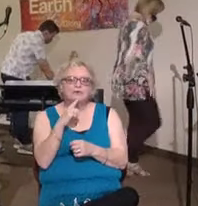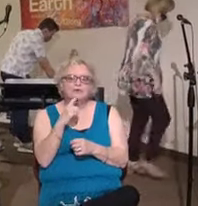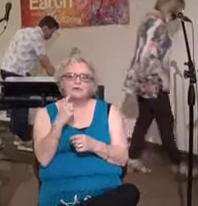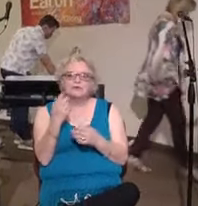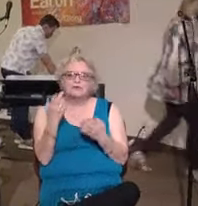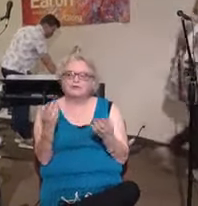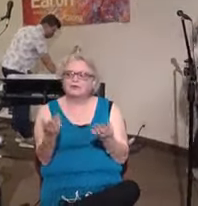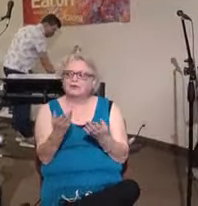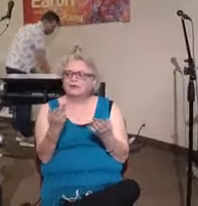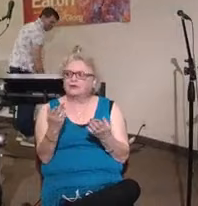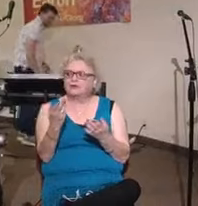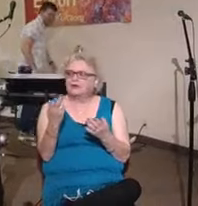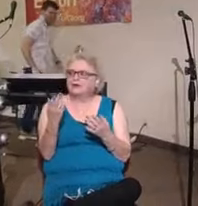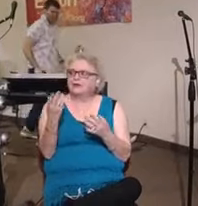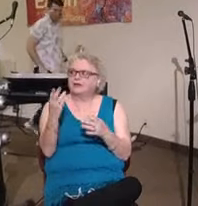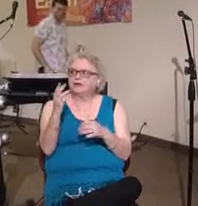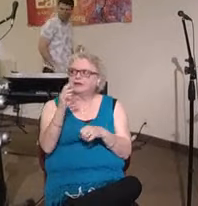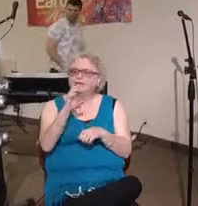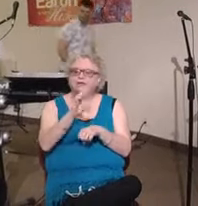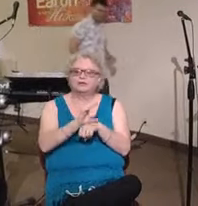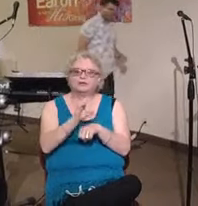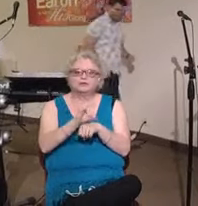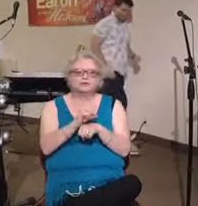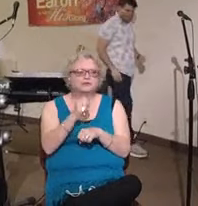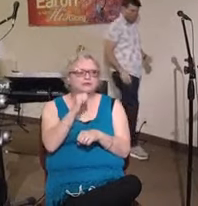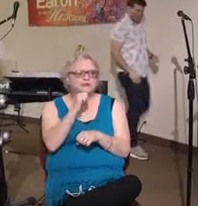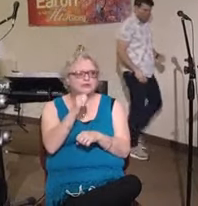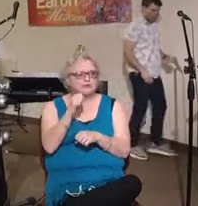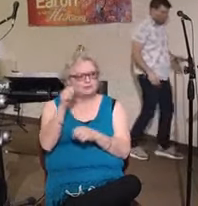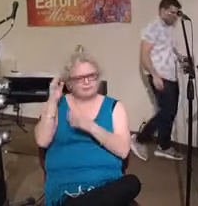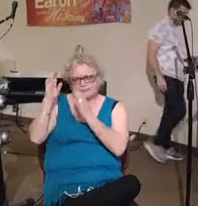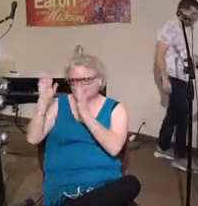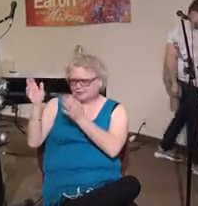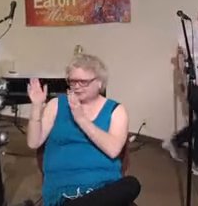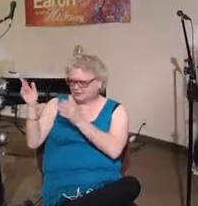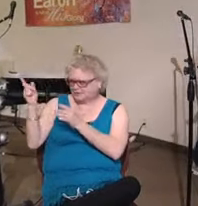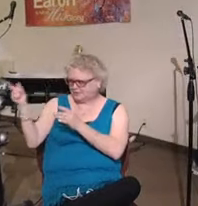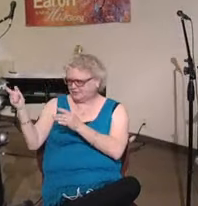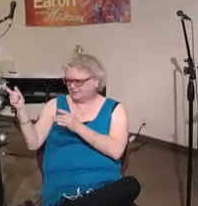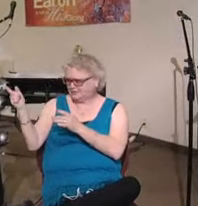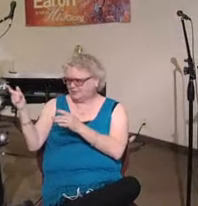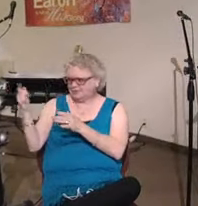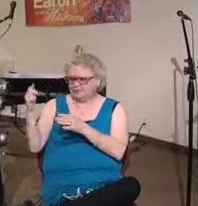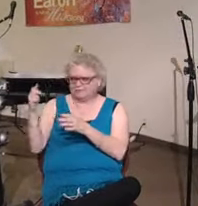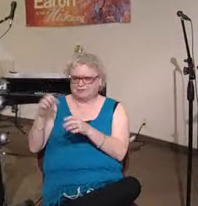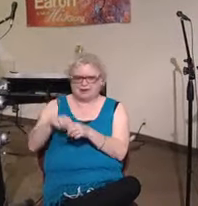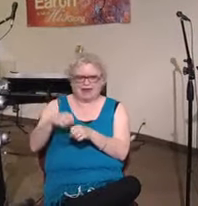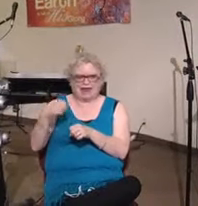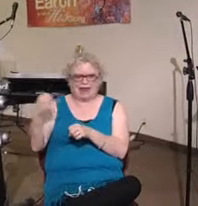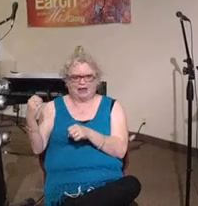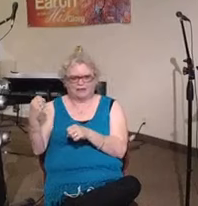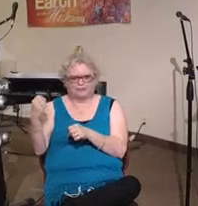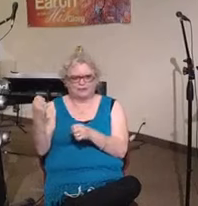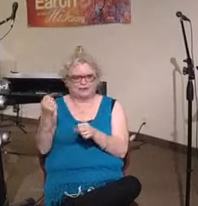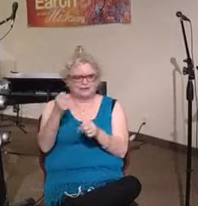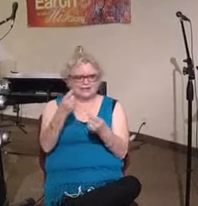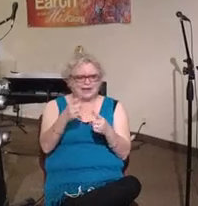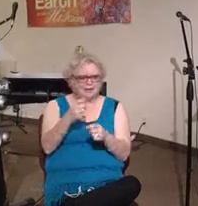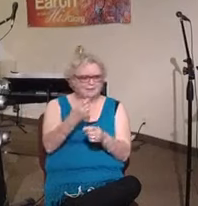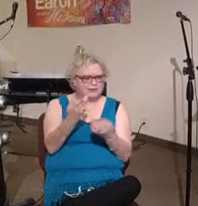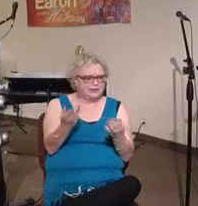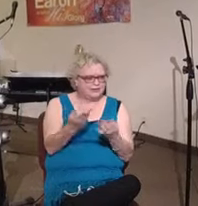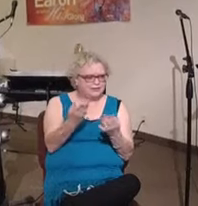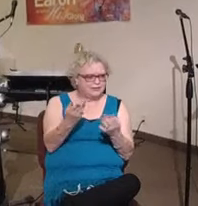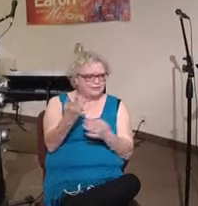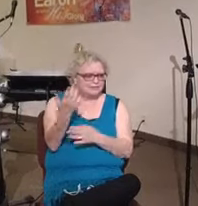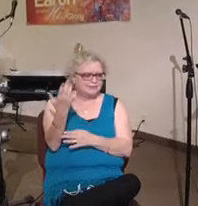sanctuary, just don't pay any attention to this. It will be out of sequence with what's happening. there's about